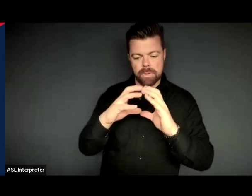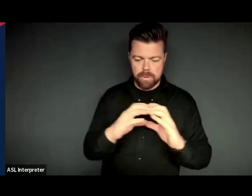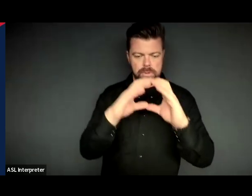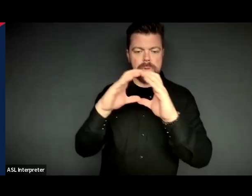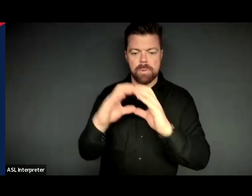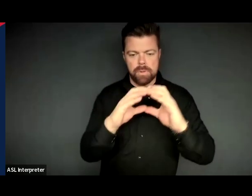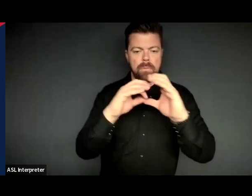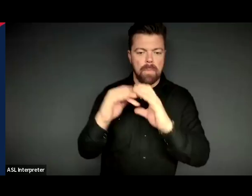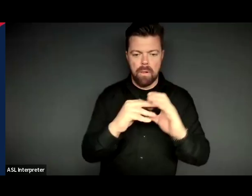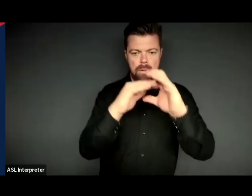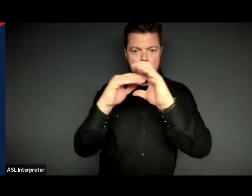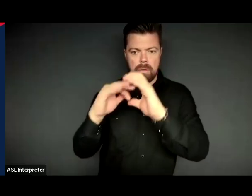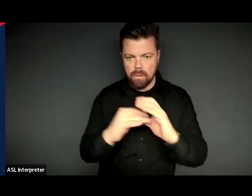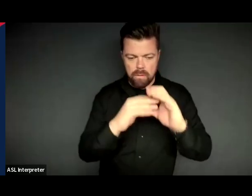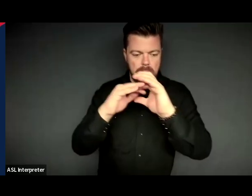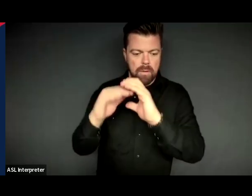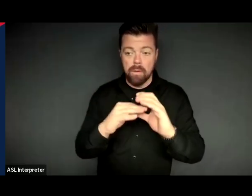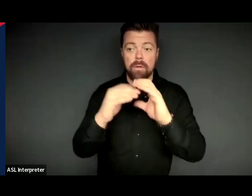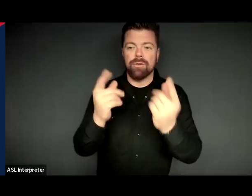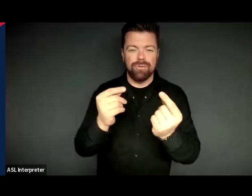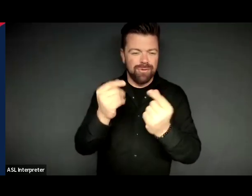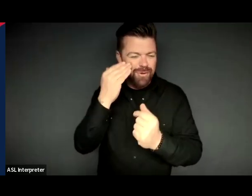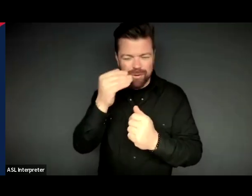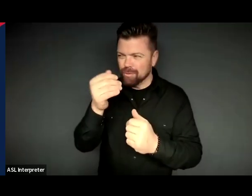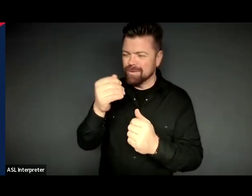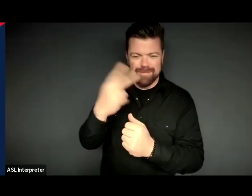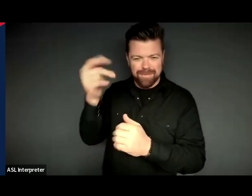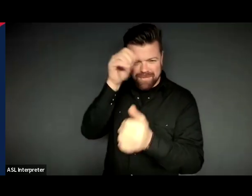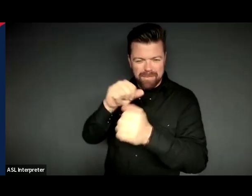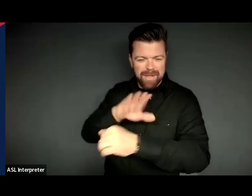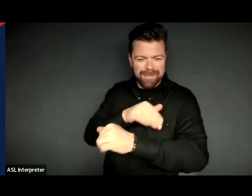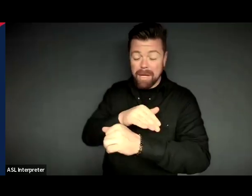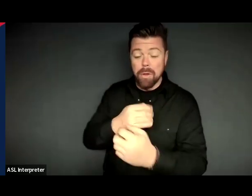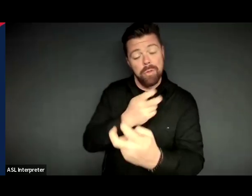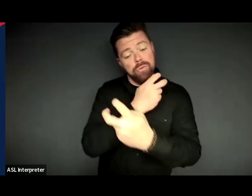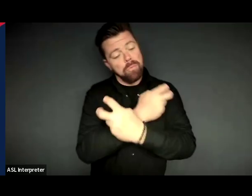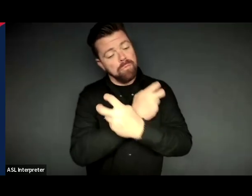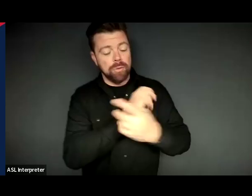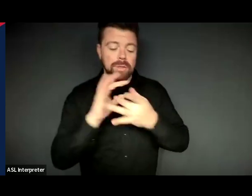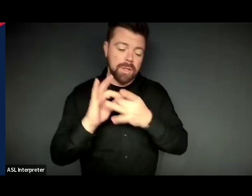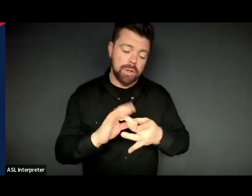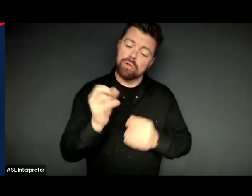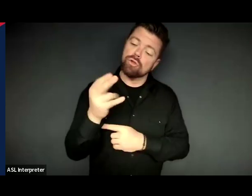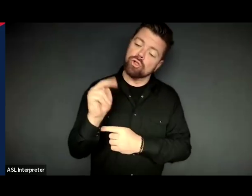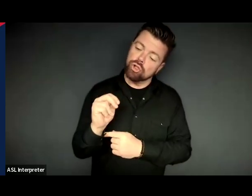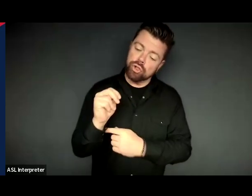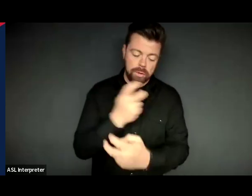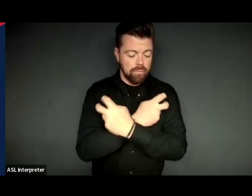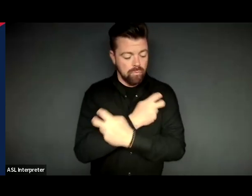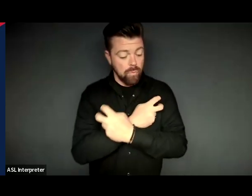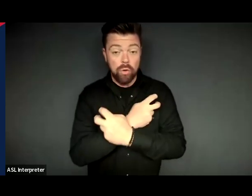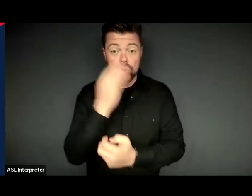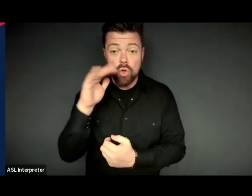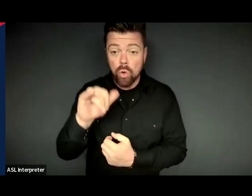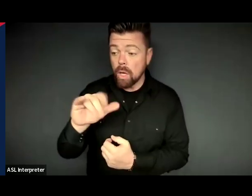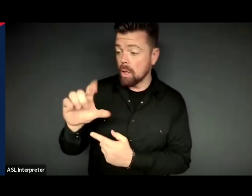that old song about the bones, the ankle bone's connected to the shin bone. It's like that. Well, the leg muscles are connected to the